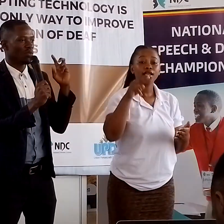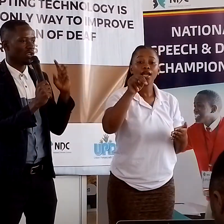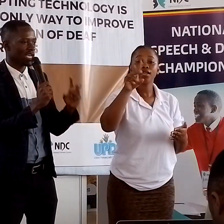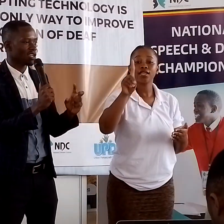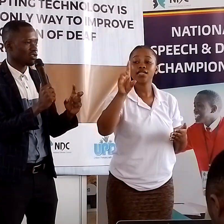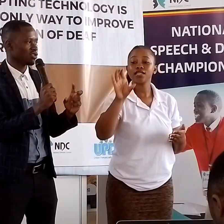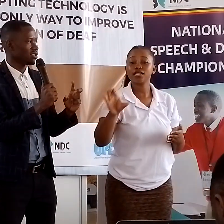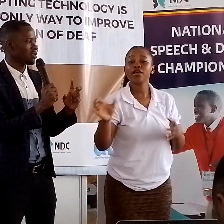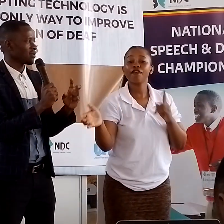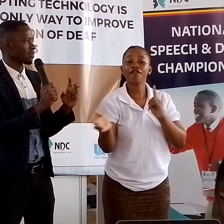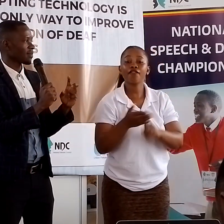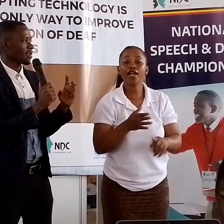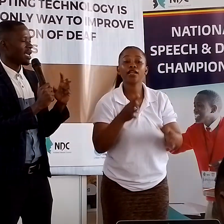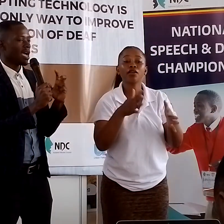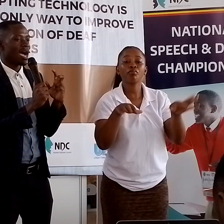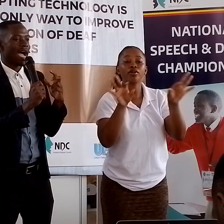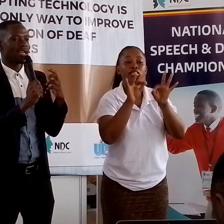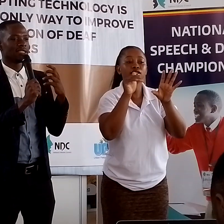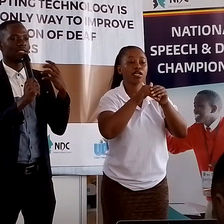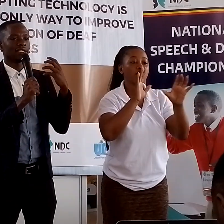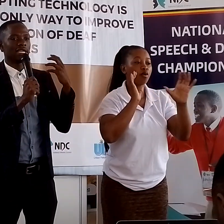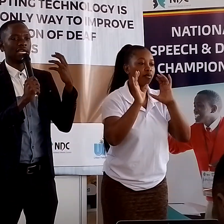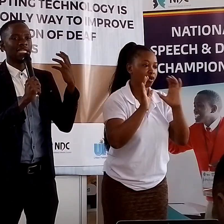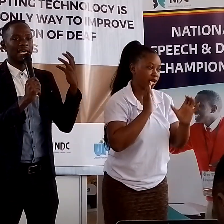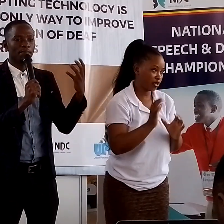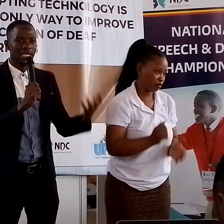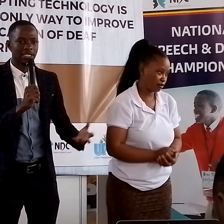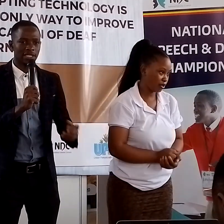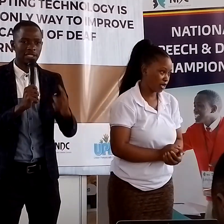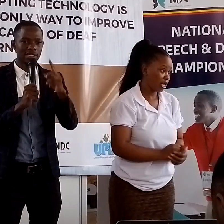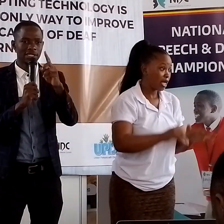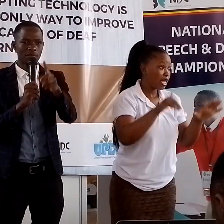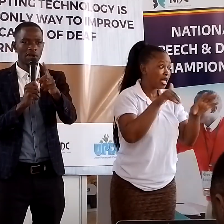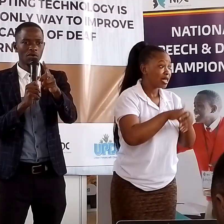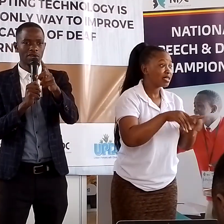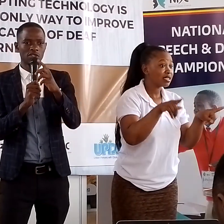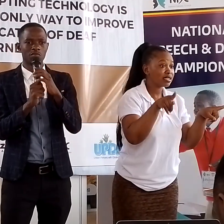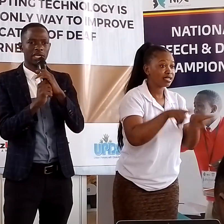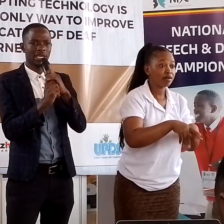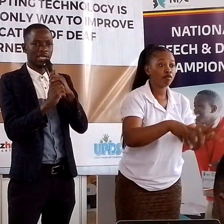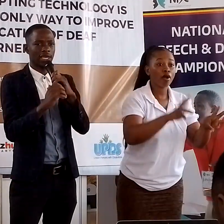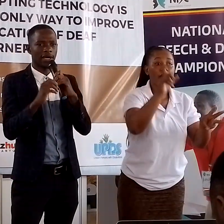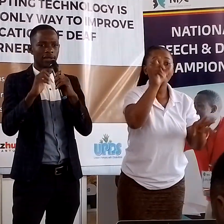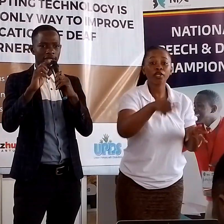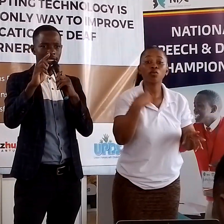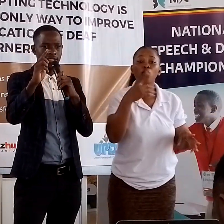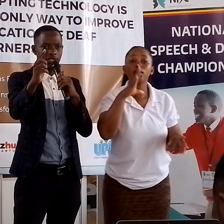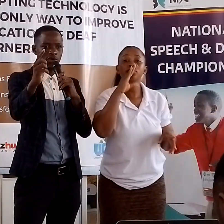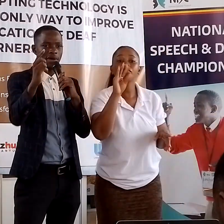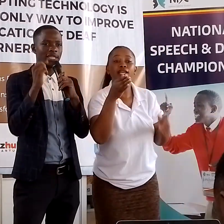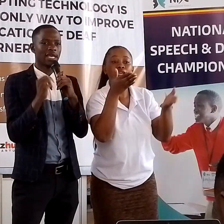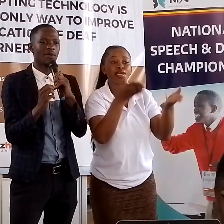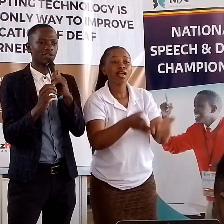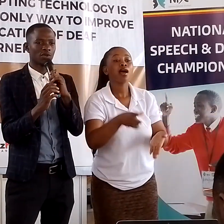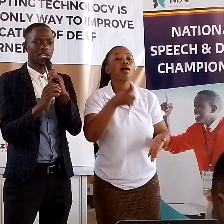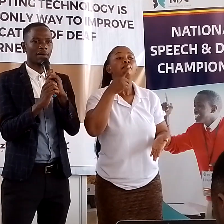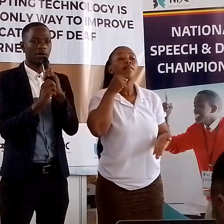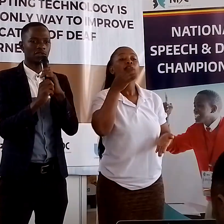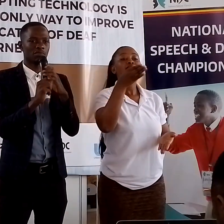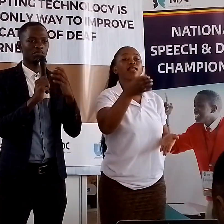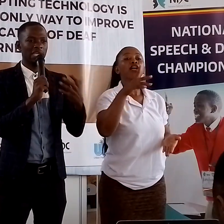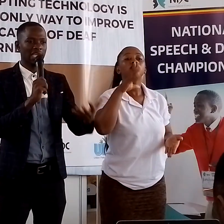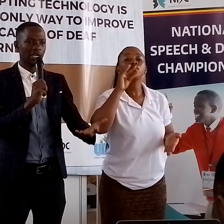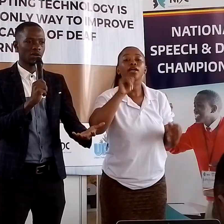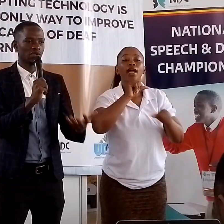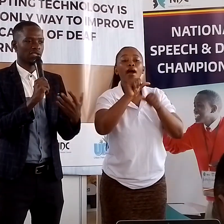in communication. And in the pit, someone who was speaking here, the gentleman there was talking